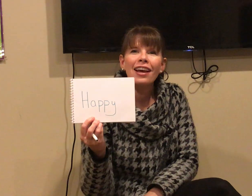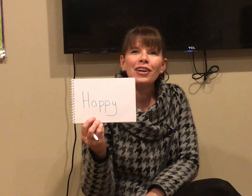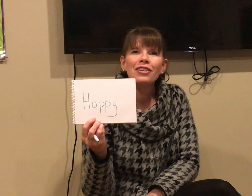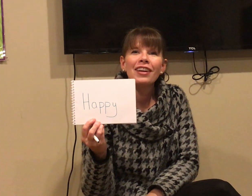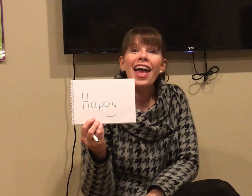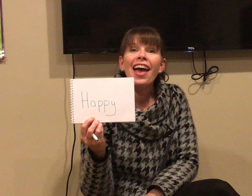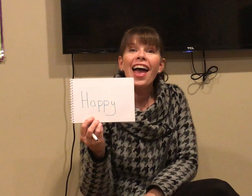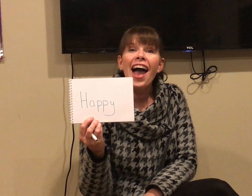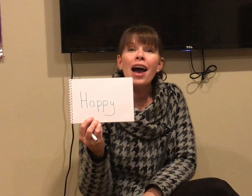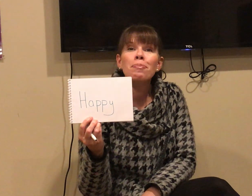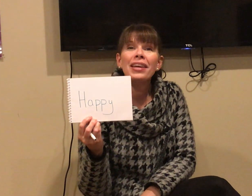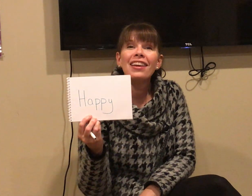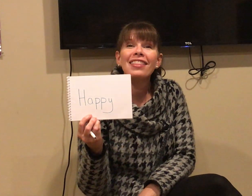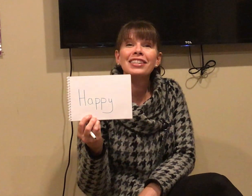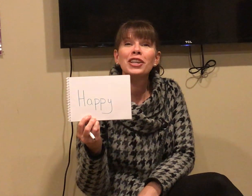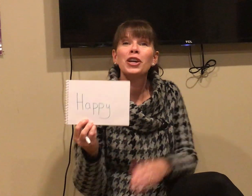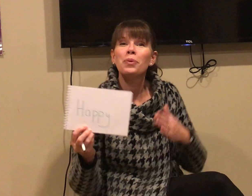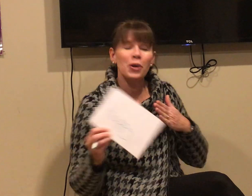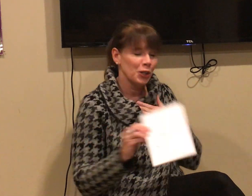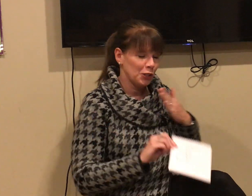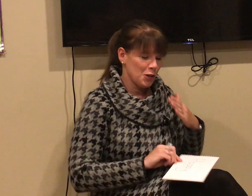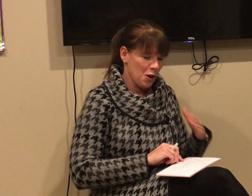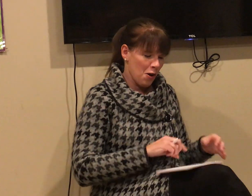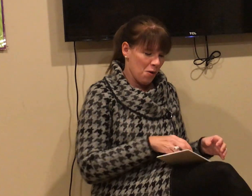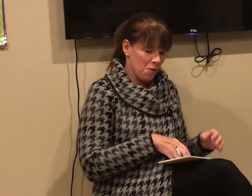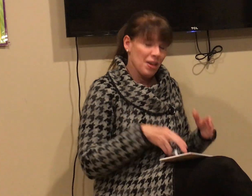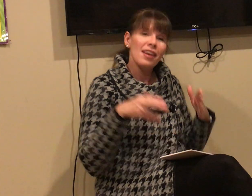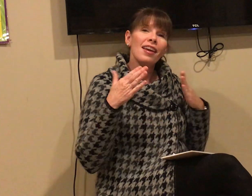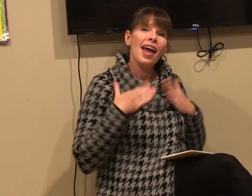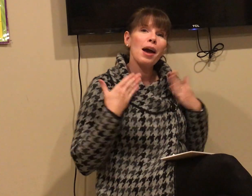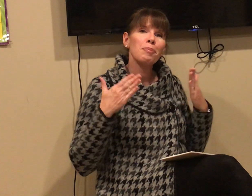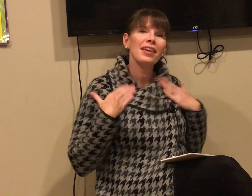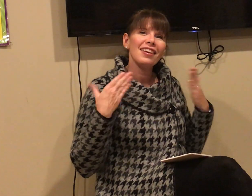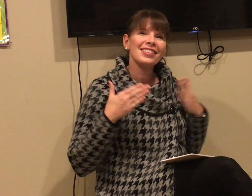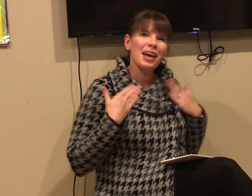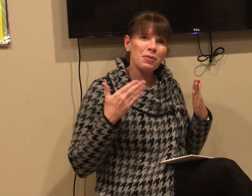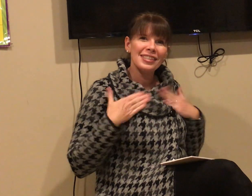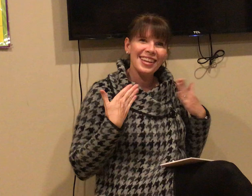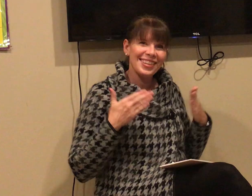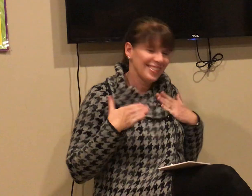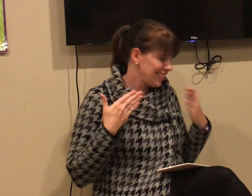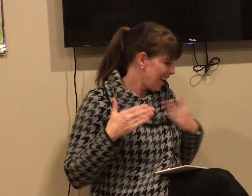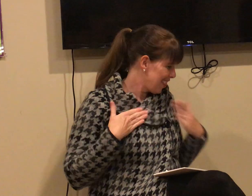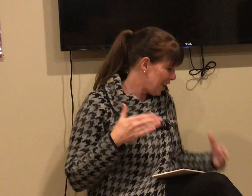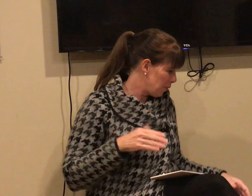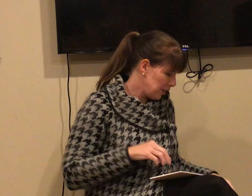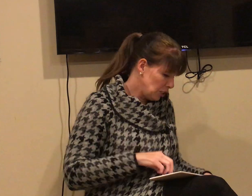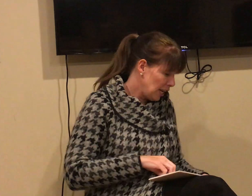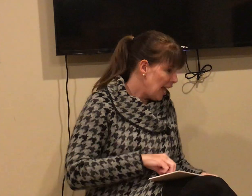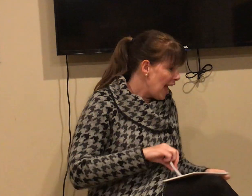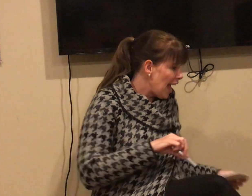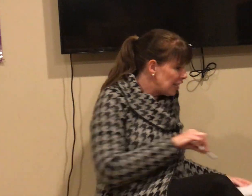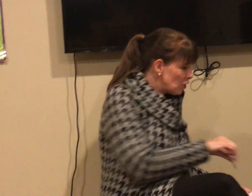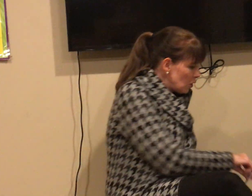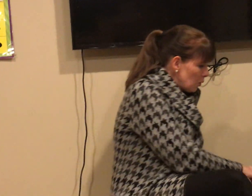letter. Happy. That's a good word to know. Happy is how we say it in sign language. And you